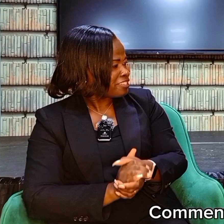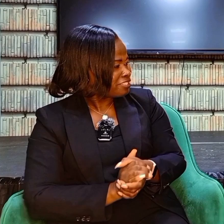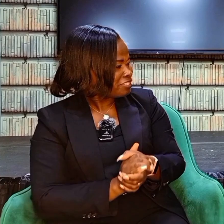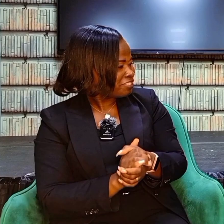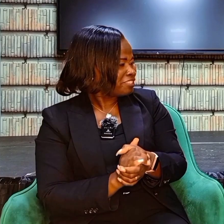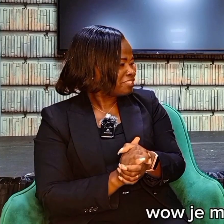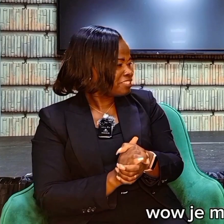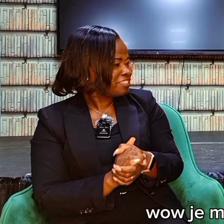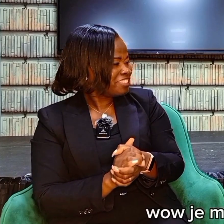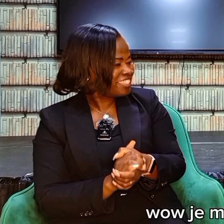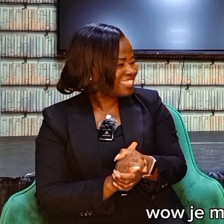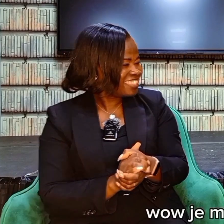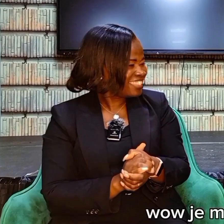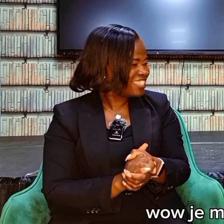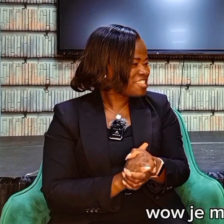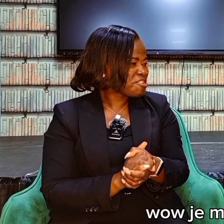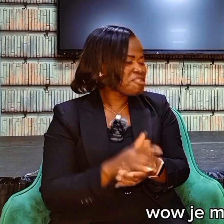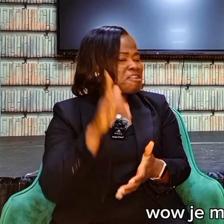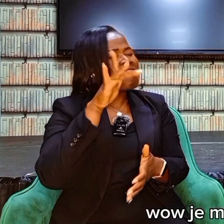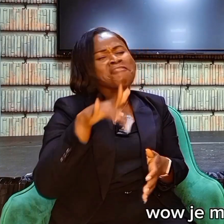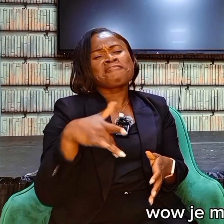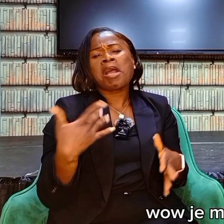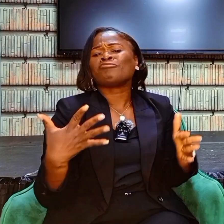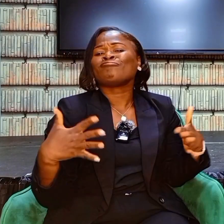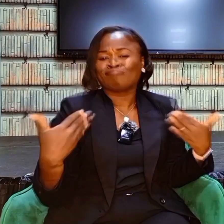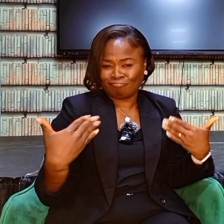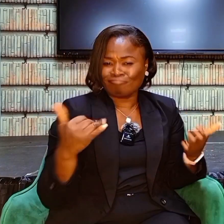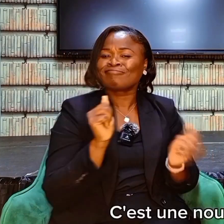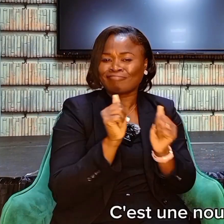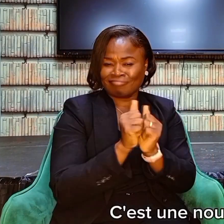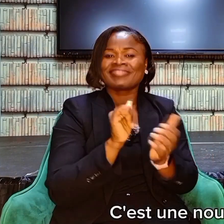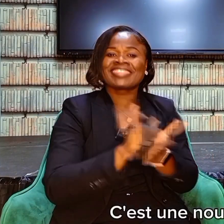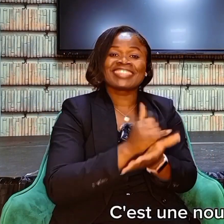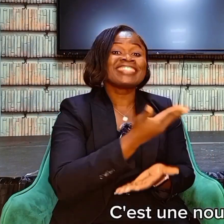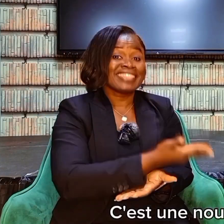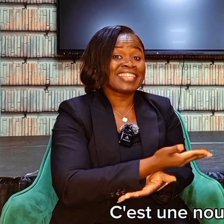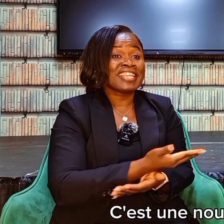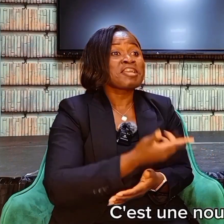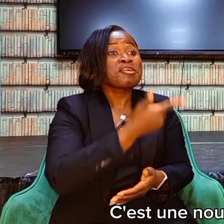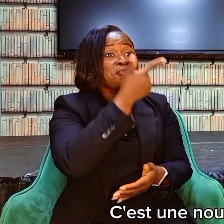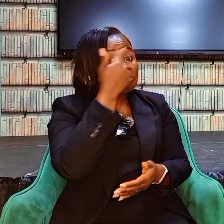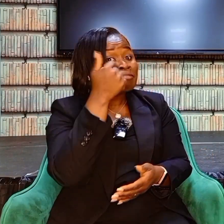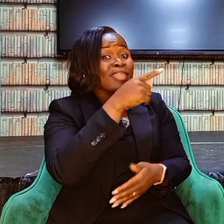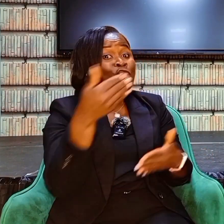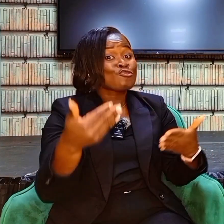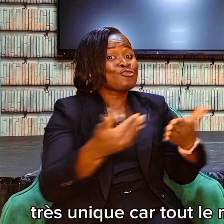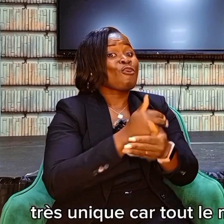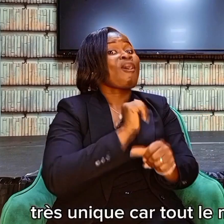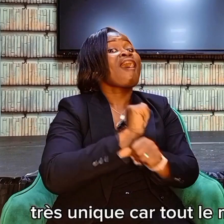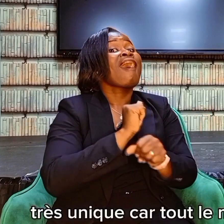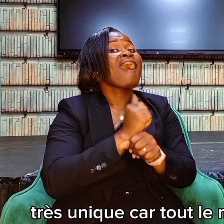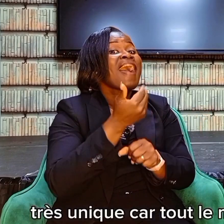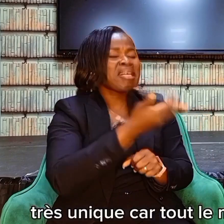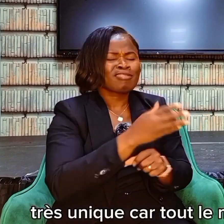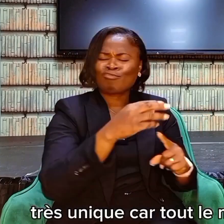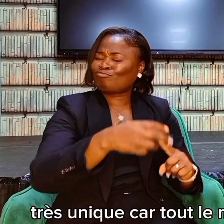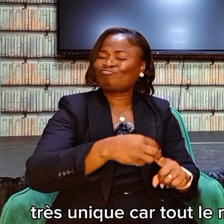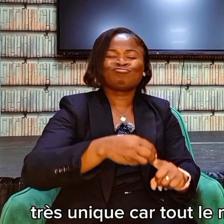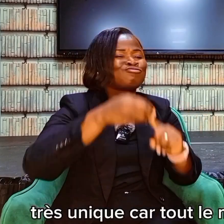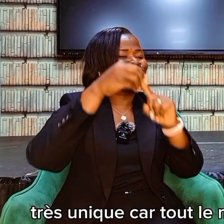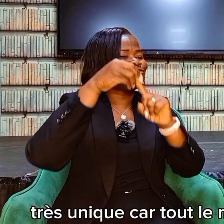feel? I feel good. This is a unique profession, very